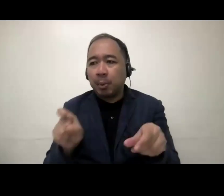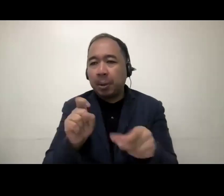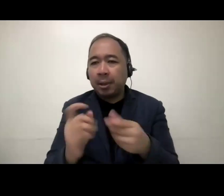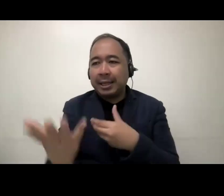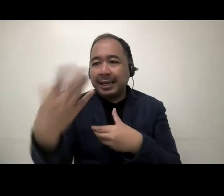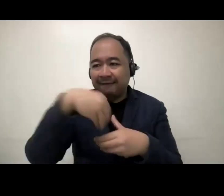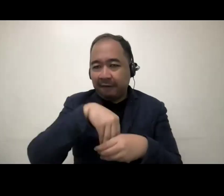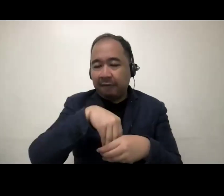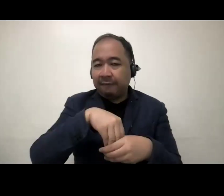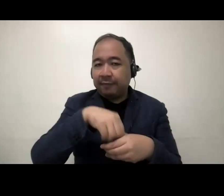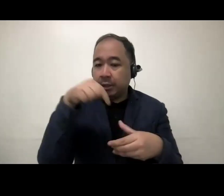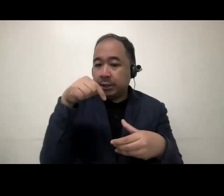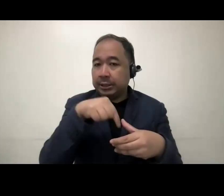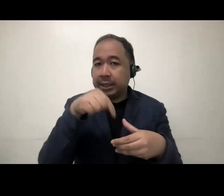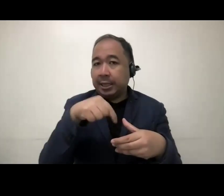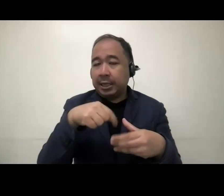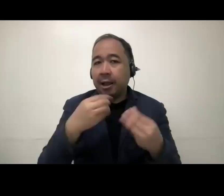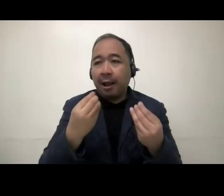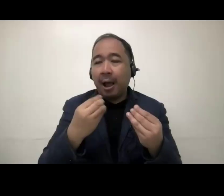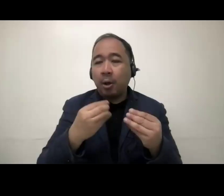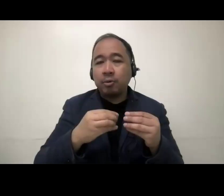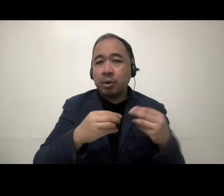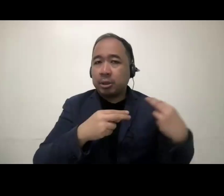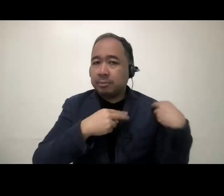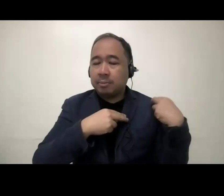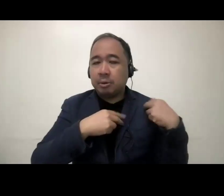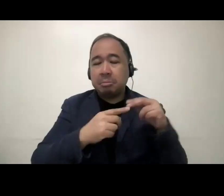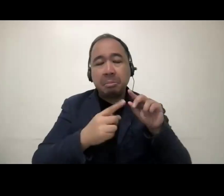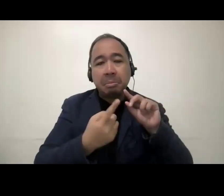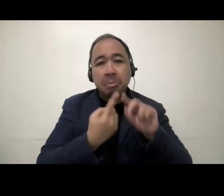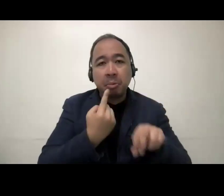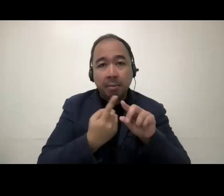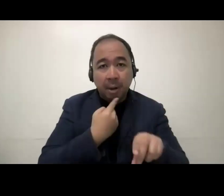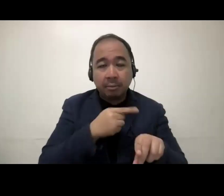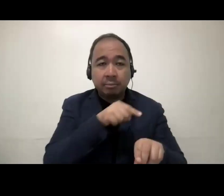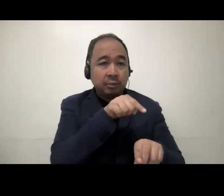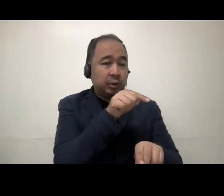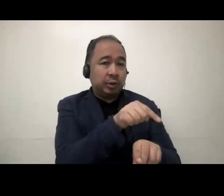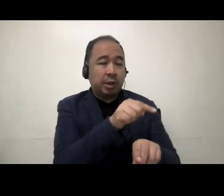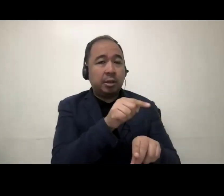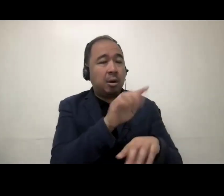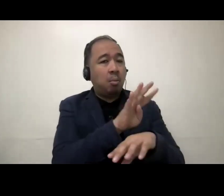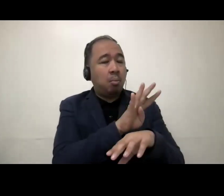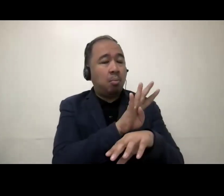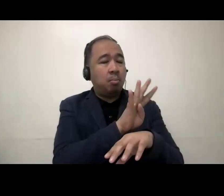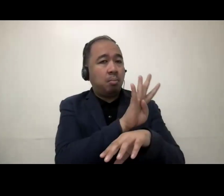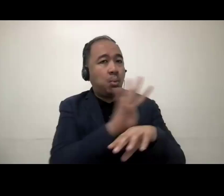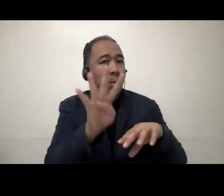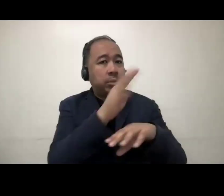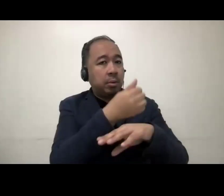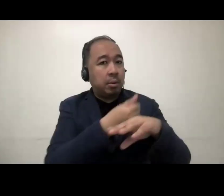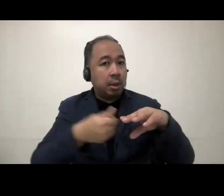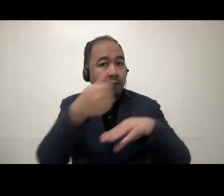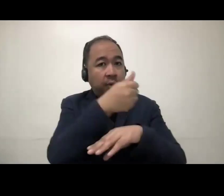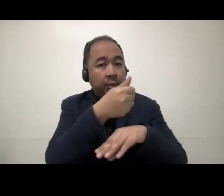that managed going forward? How does that continue to have visibility, both to the board and to, of course, those who are